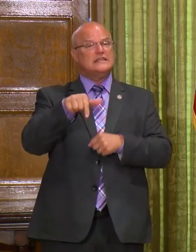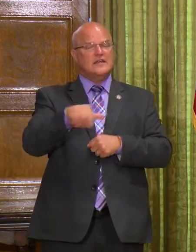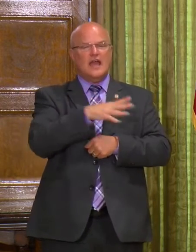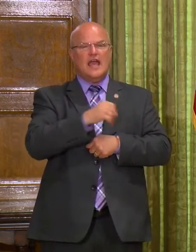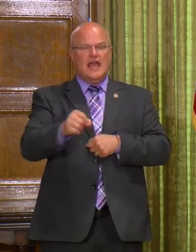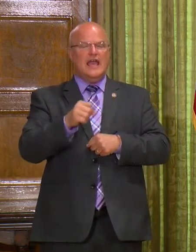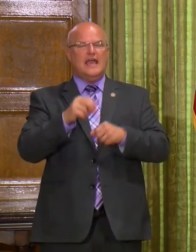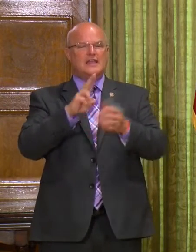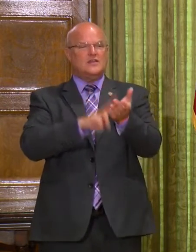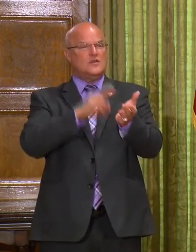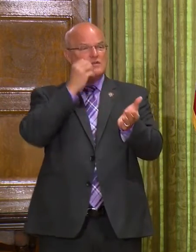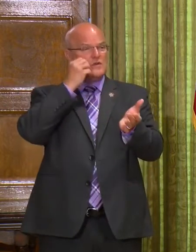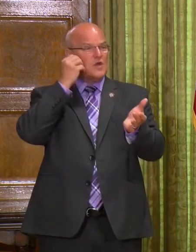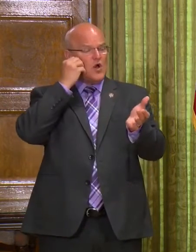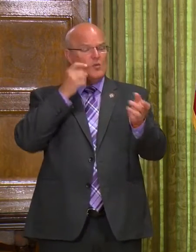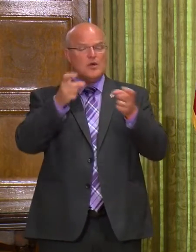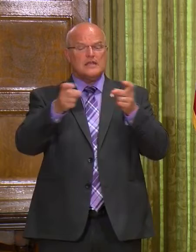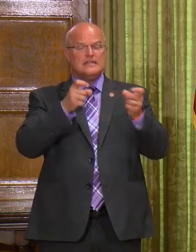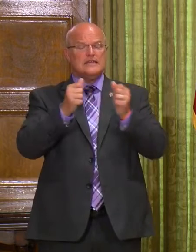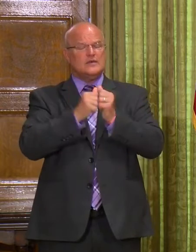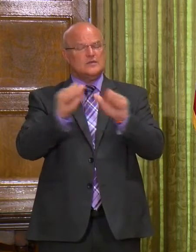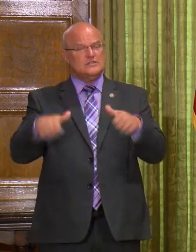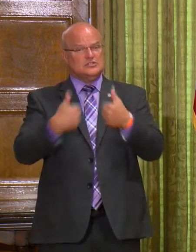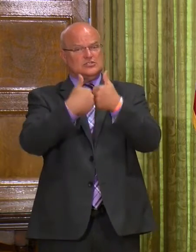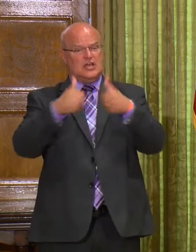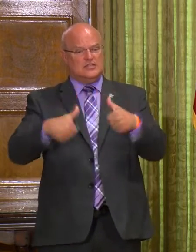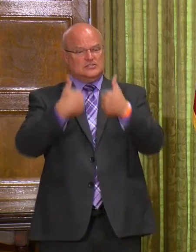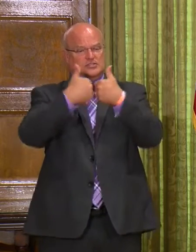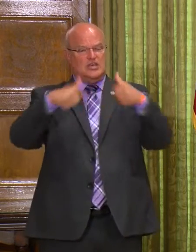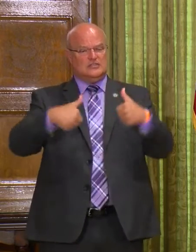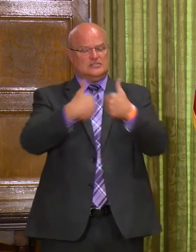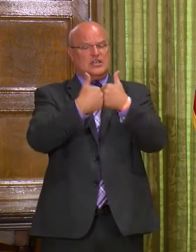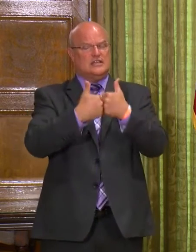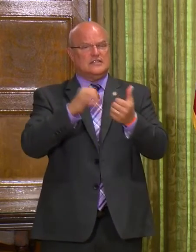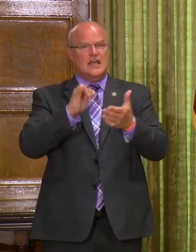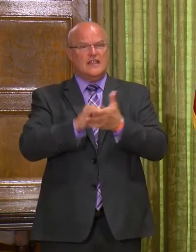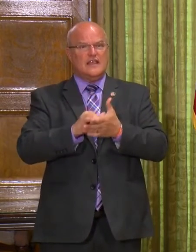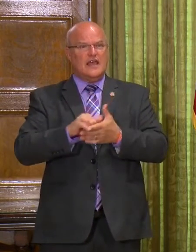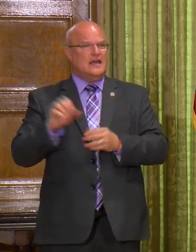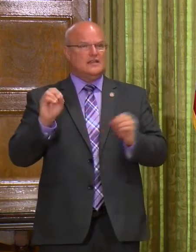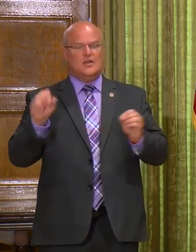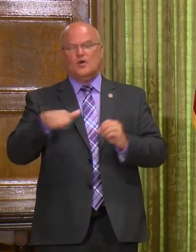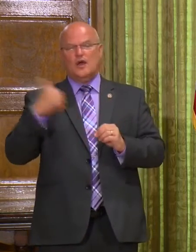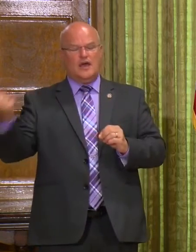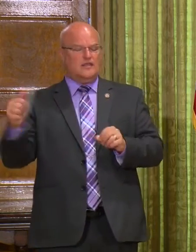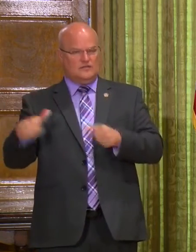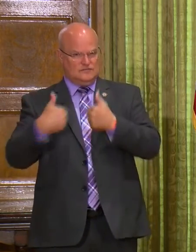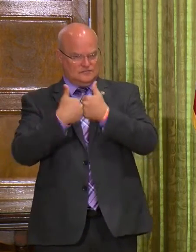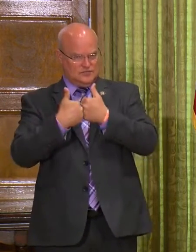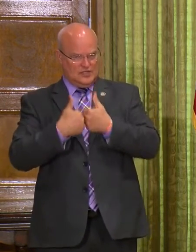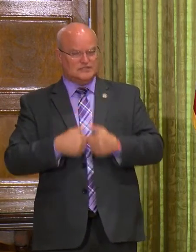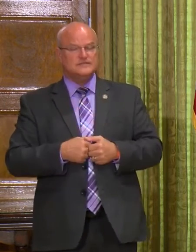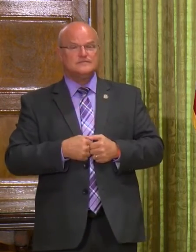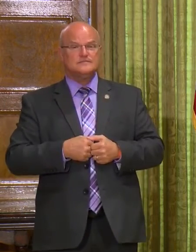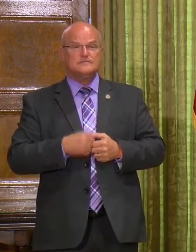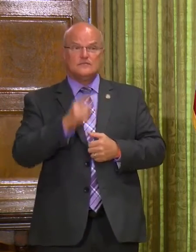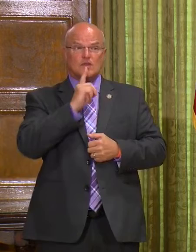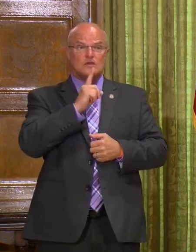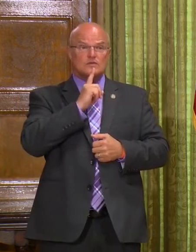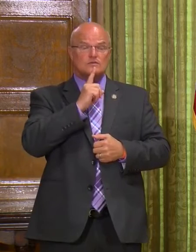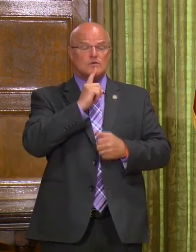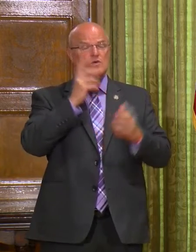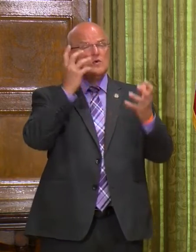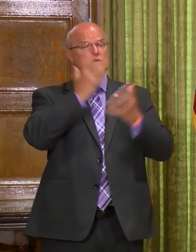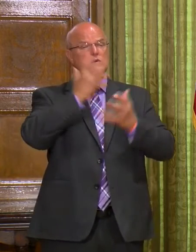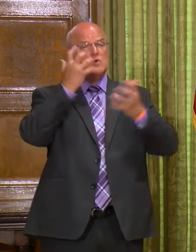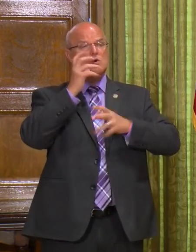long-term care centers are dealing with unprecedented challenges that are faced nowhere else. It remains true, though, that the extraordinary